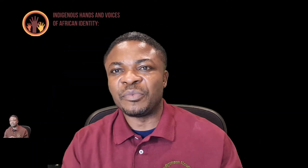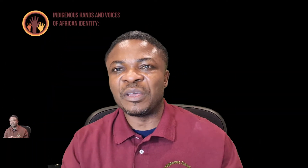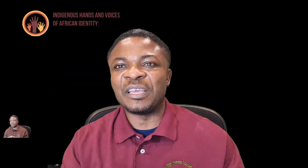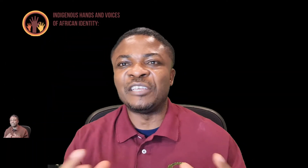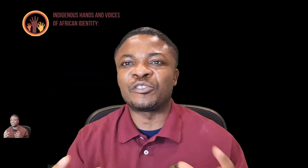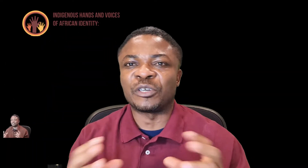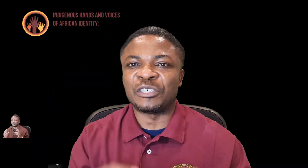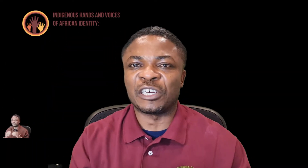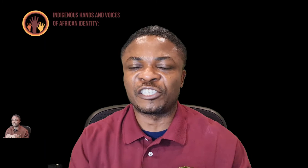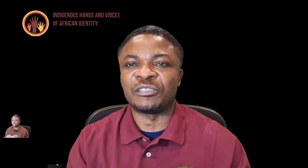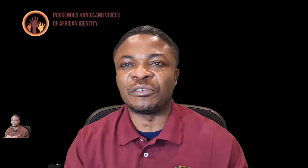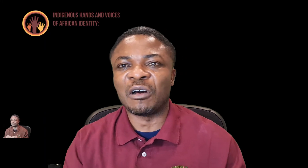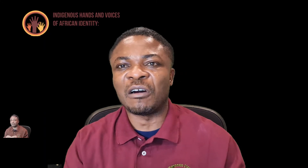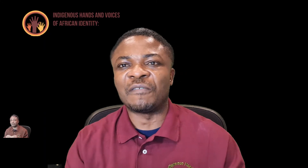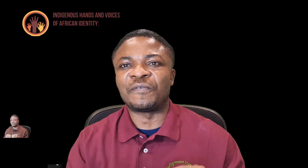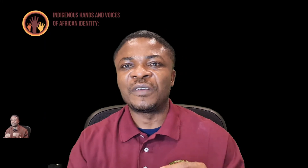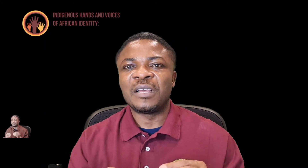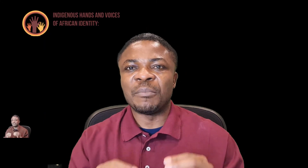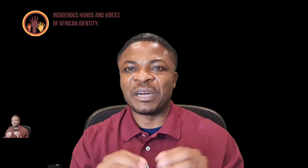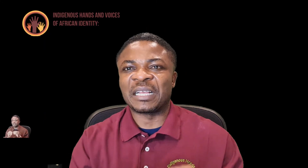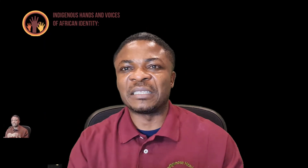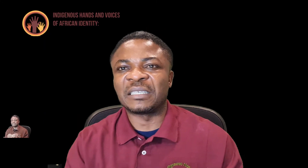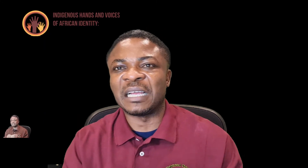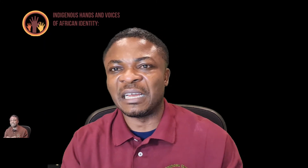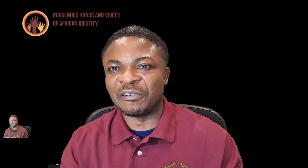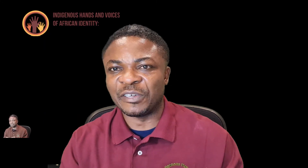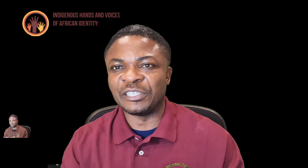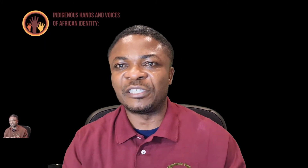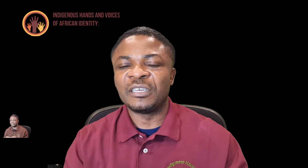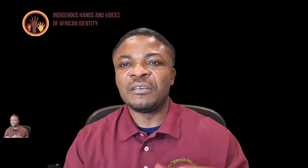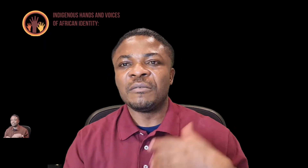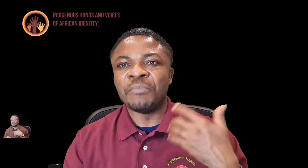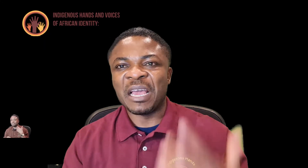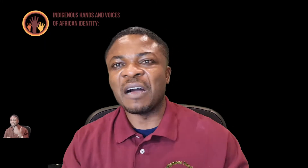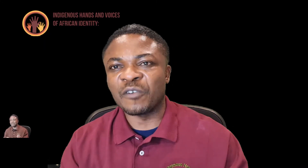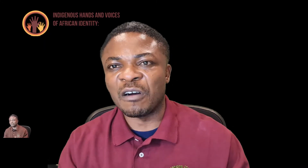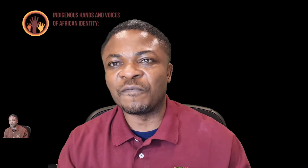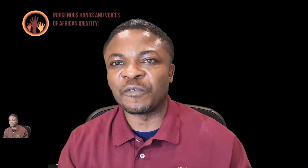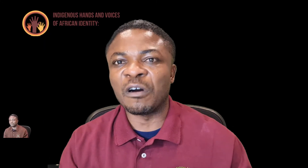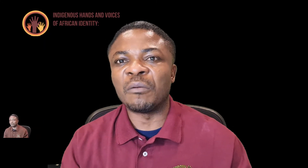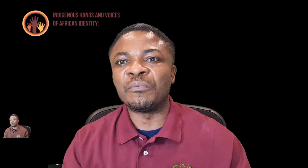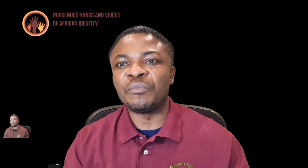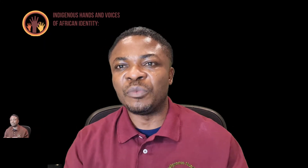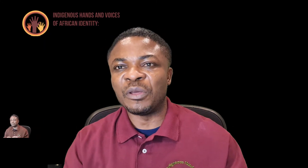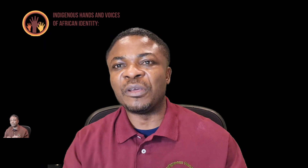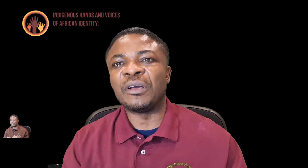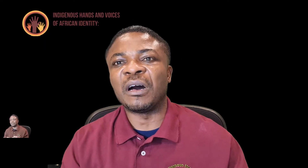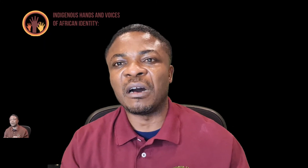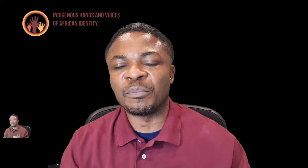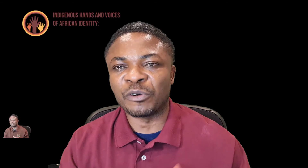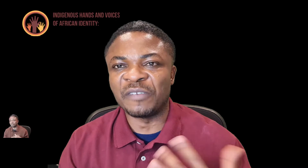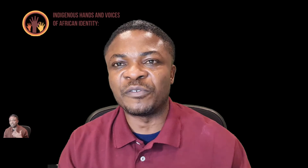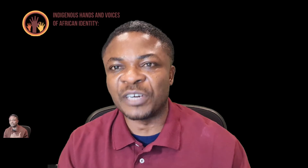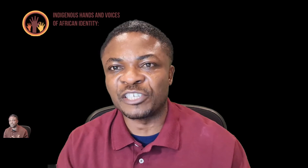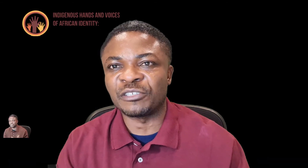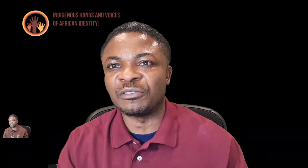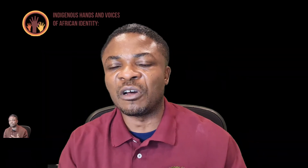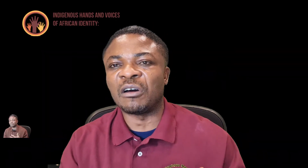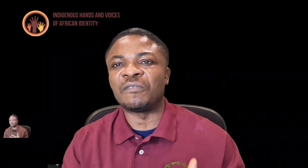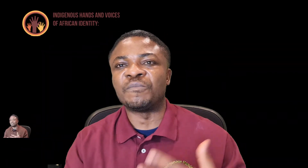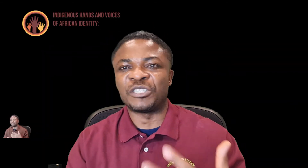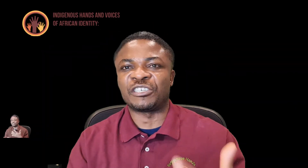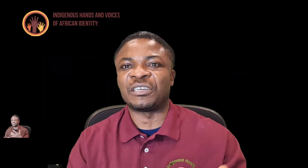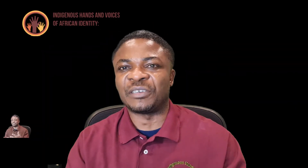that the introduction of American Sign Language may have come from the